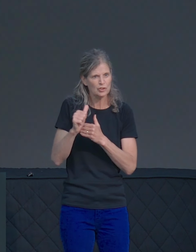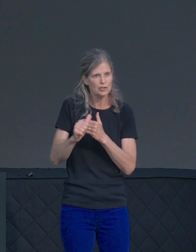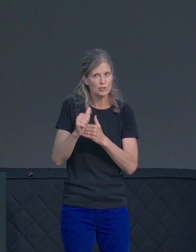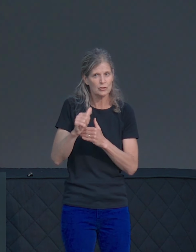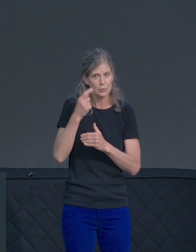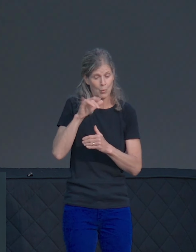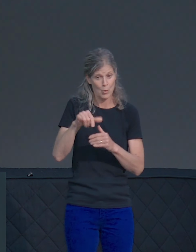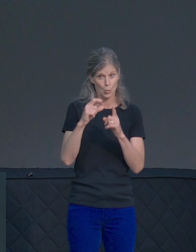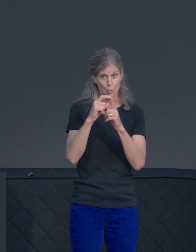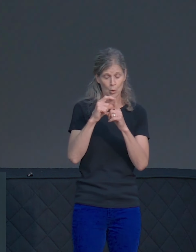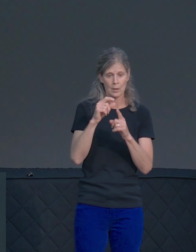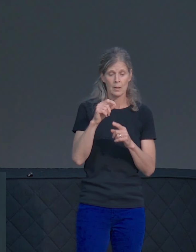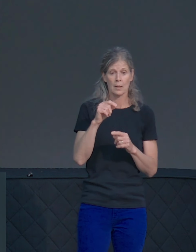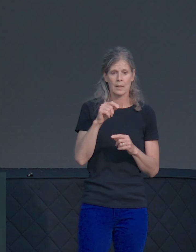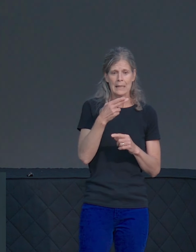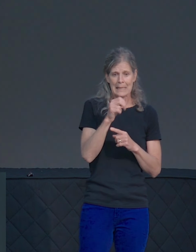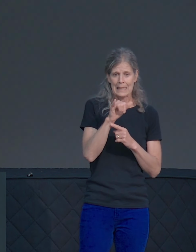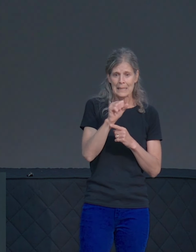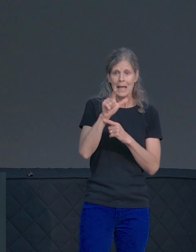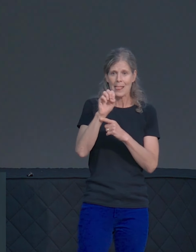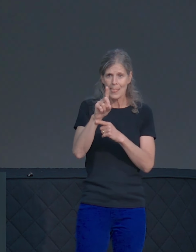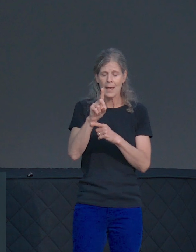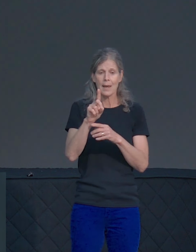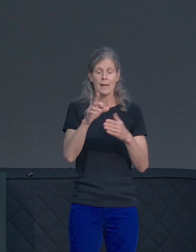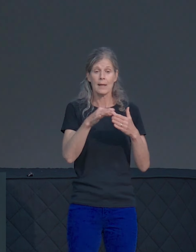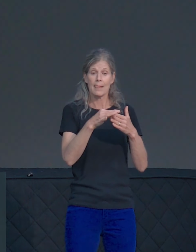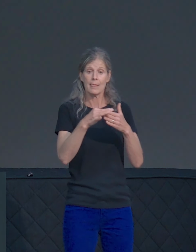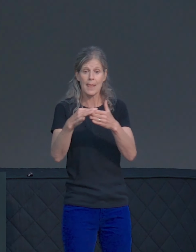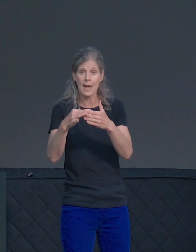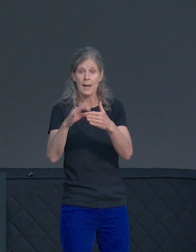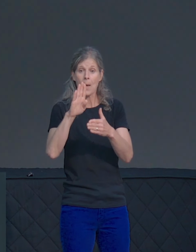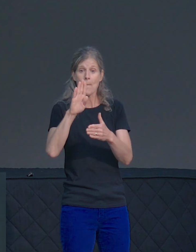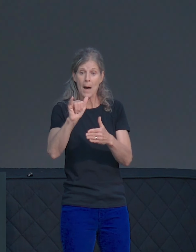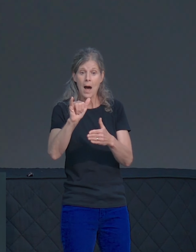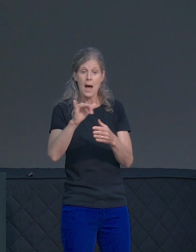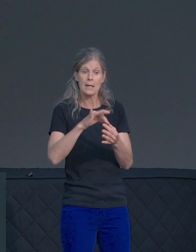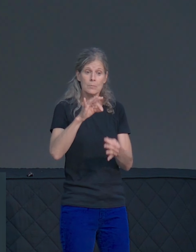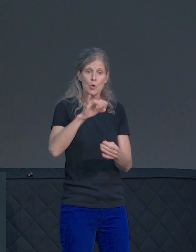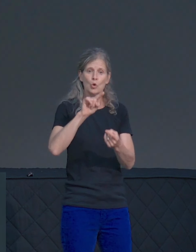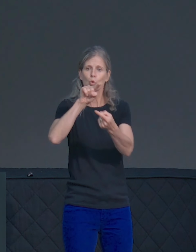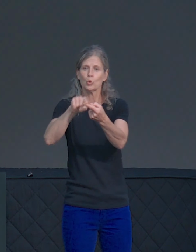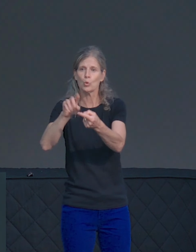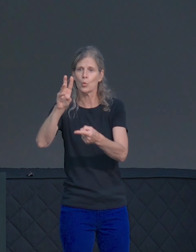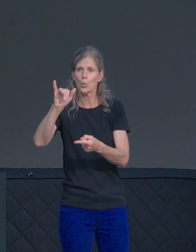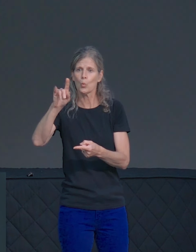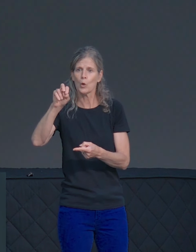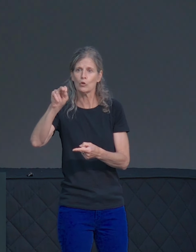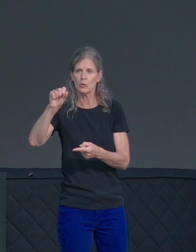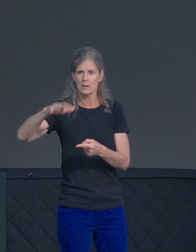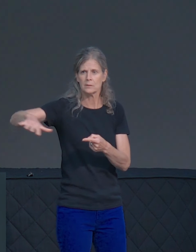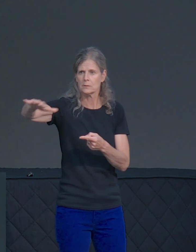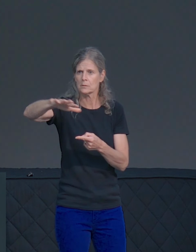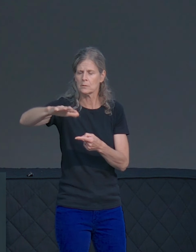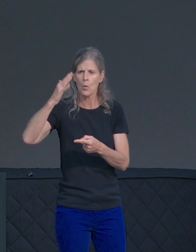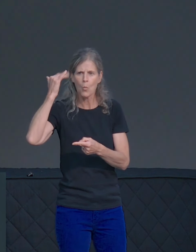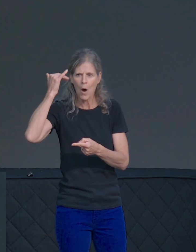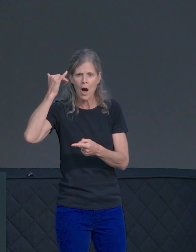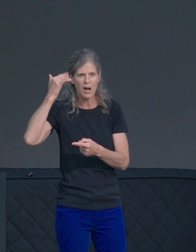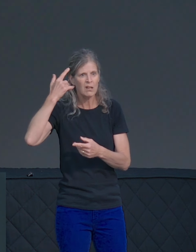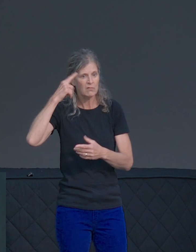that are used there. Matthew says he is led by the Spirit to the wilderness. Why? For the express purpose